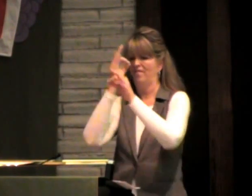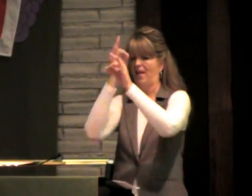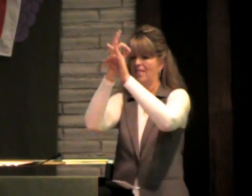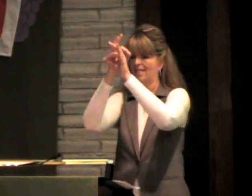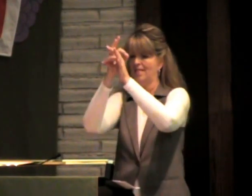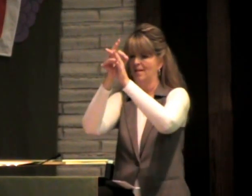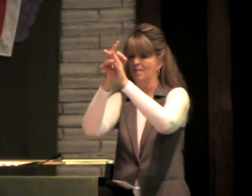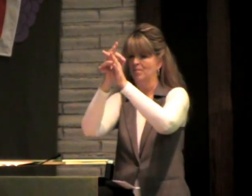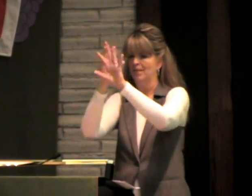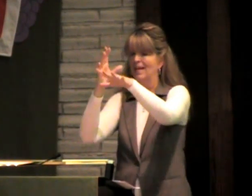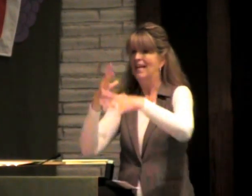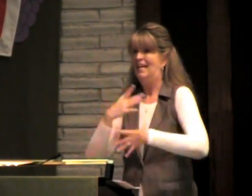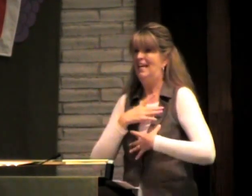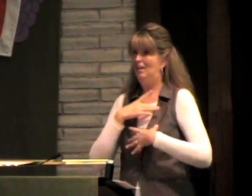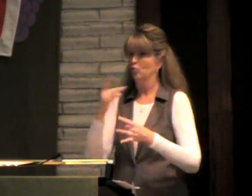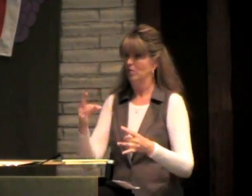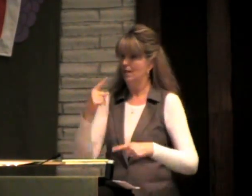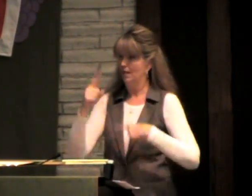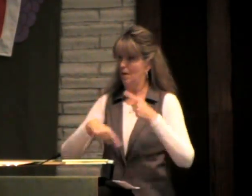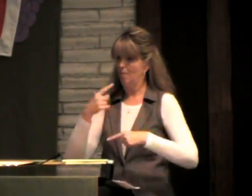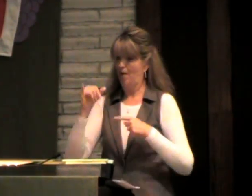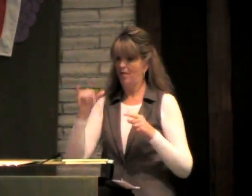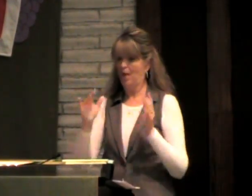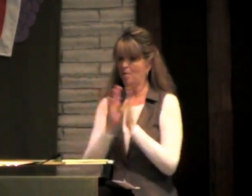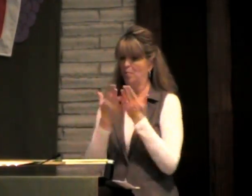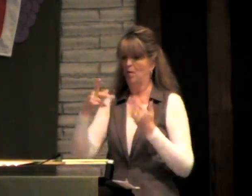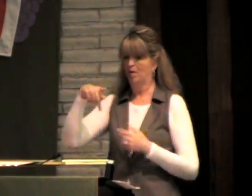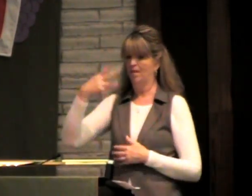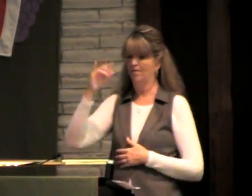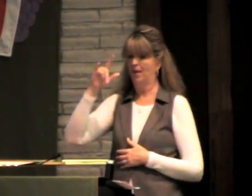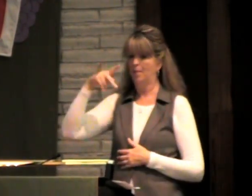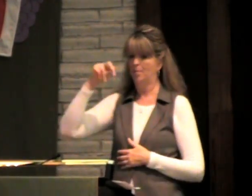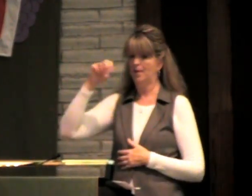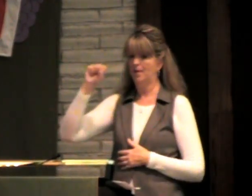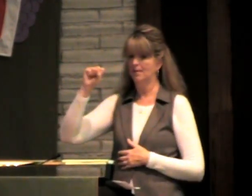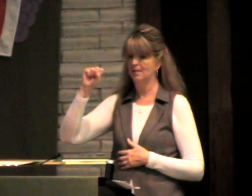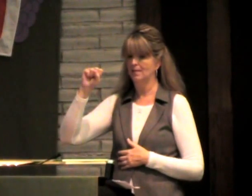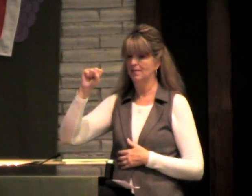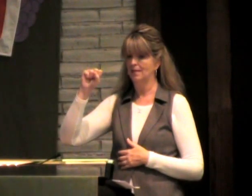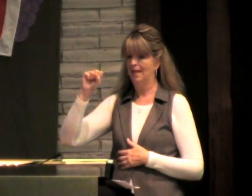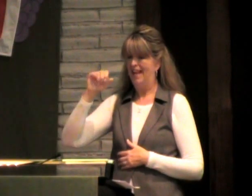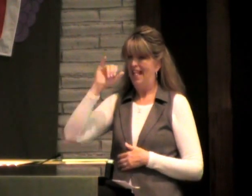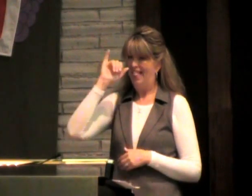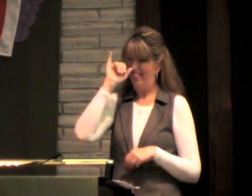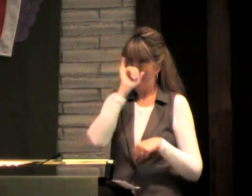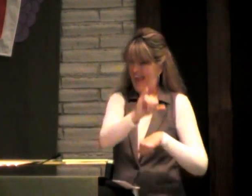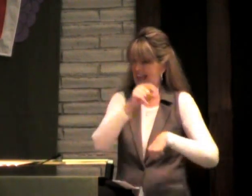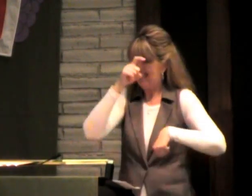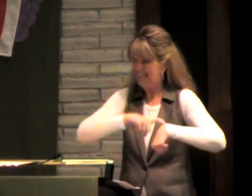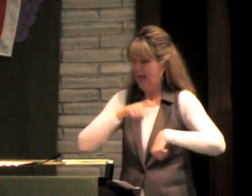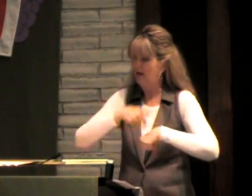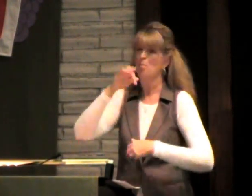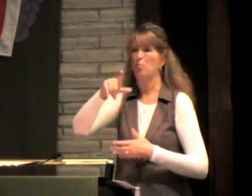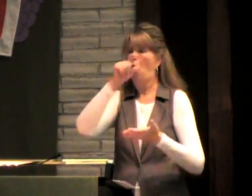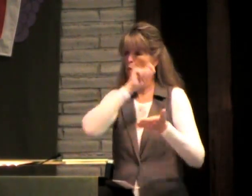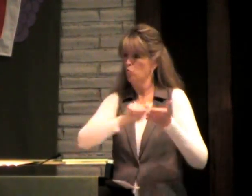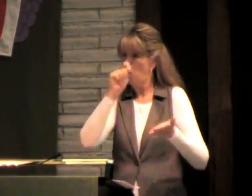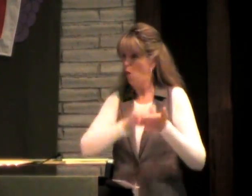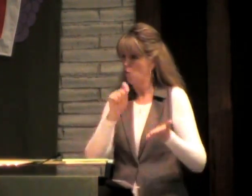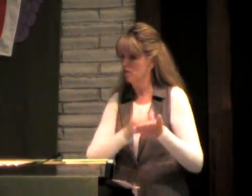better about your faith, and interestingly enough about this book, Philippians, during that time